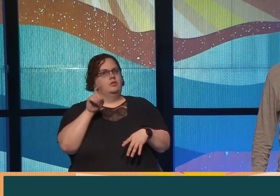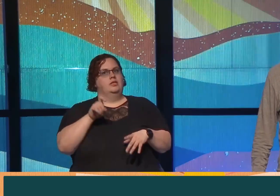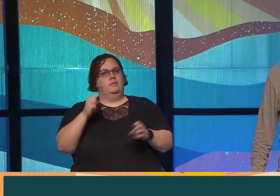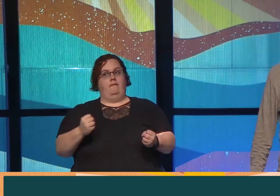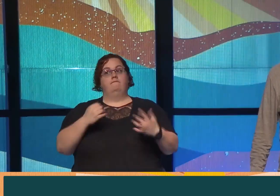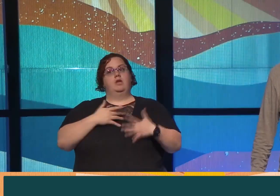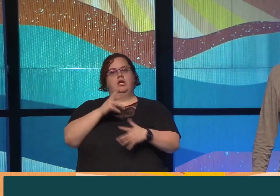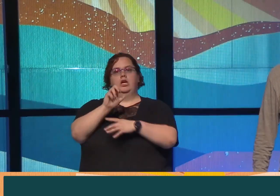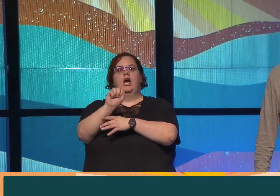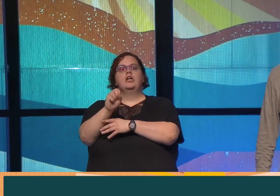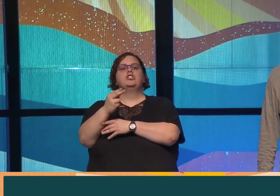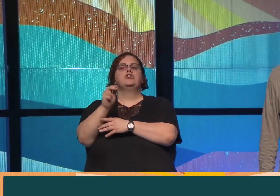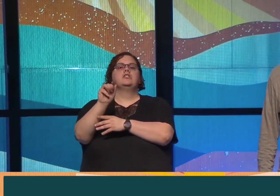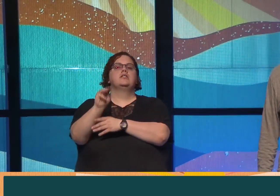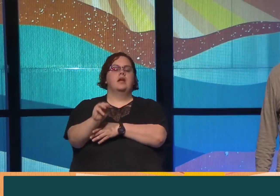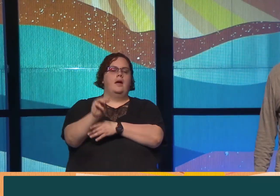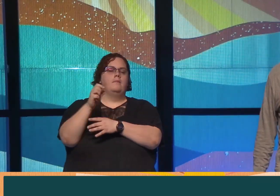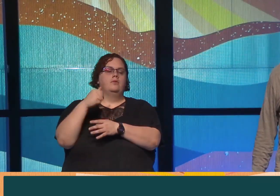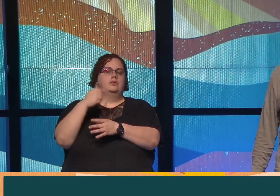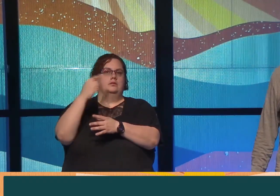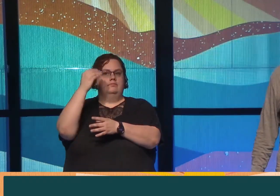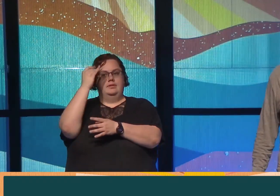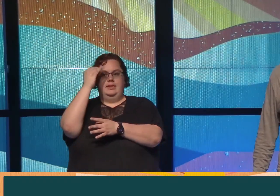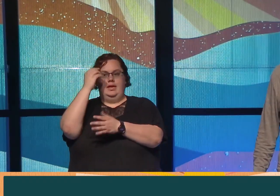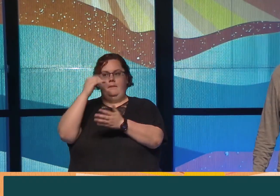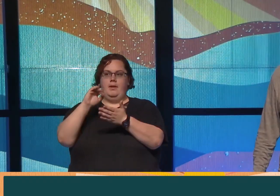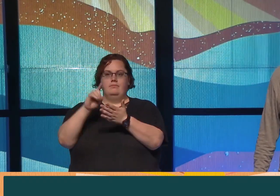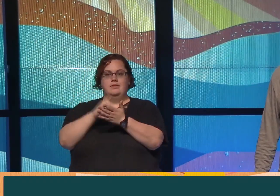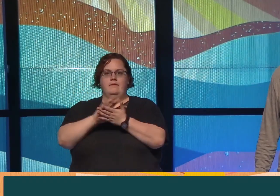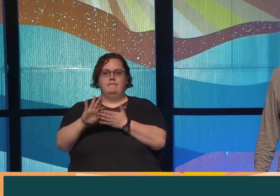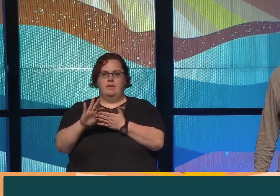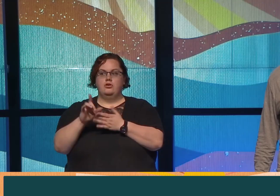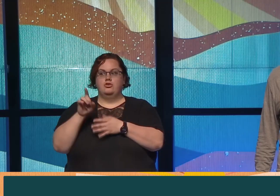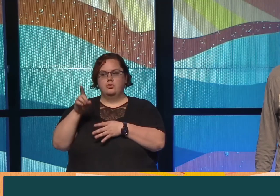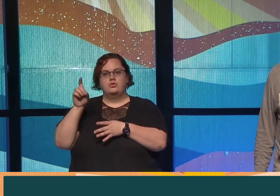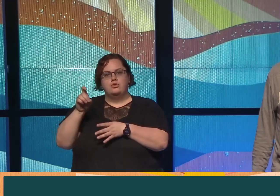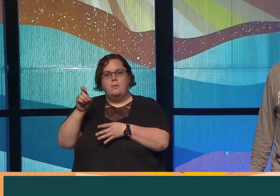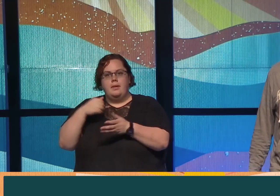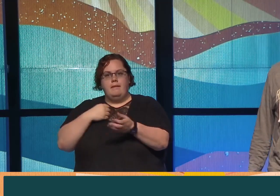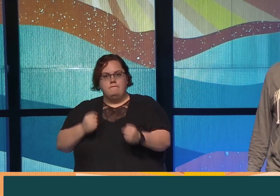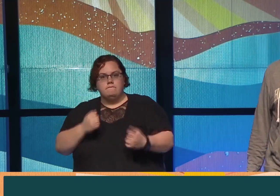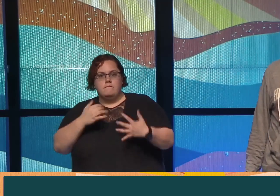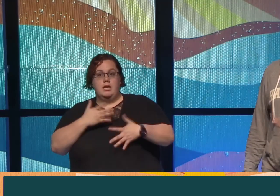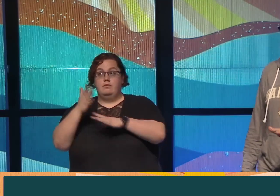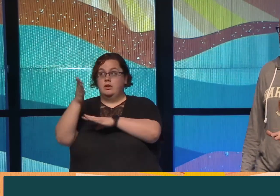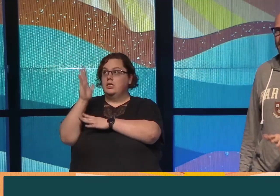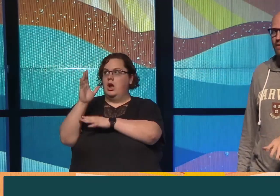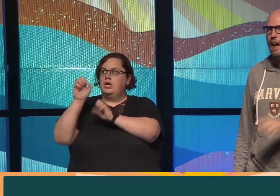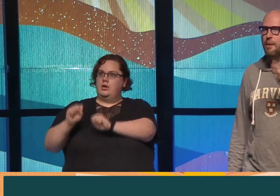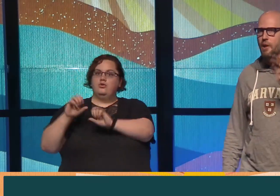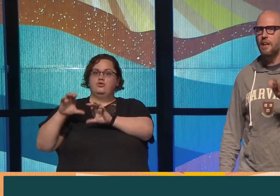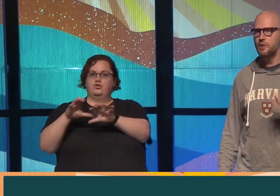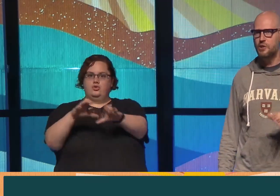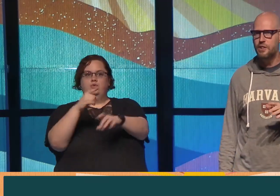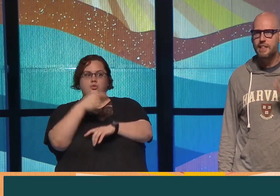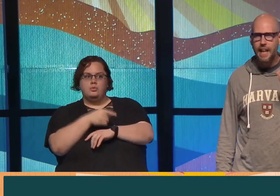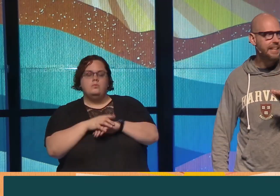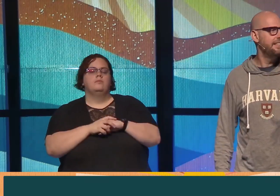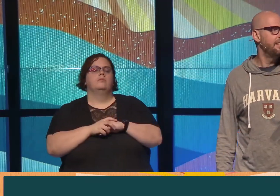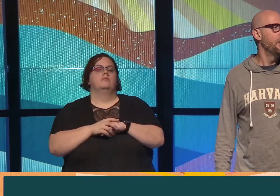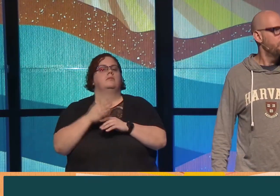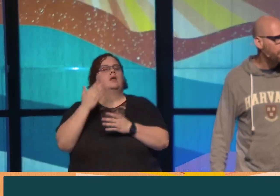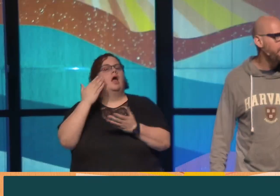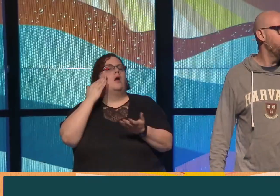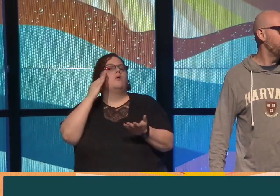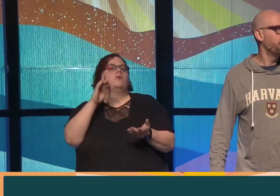Yahweh, which was the Hebrew understanding of the divine. Like, you should be afraid of this God and what this God can do to you, and then you'll act wisely, right? I'm not so sure that